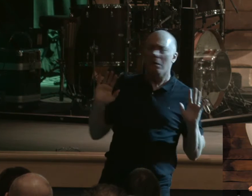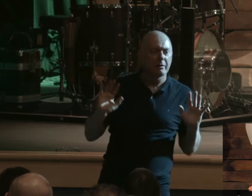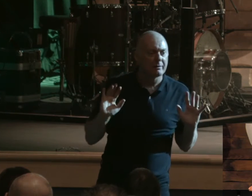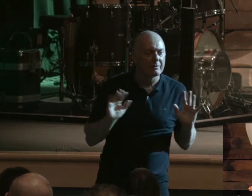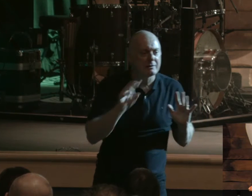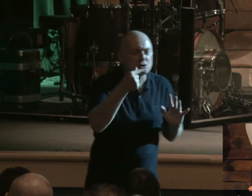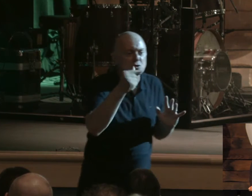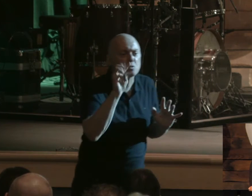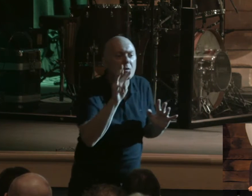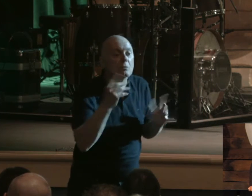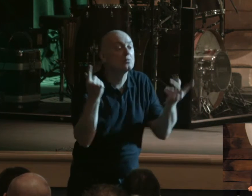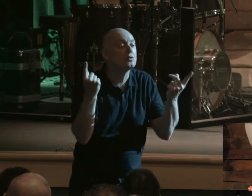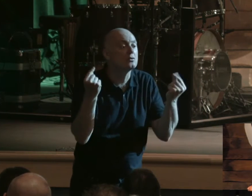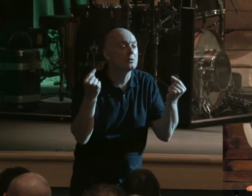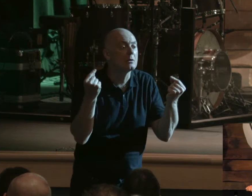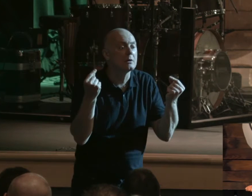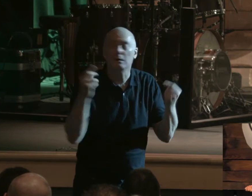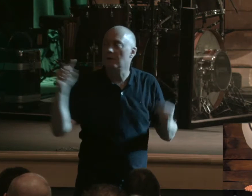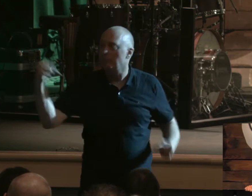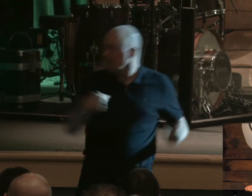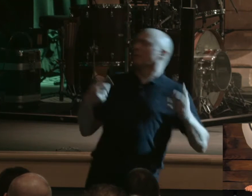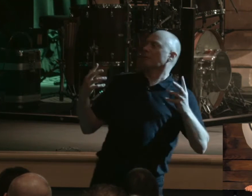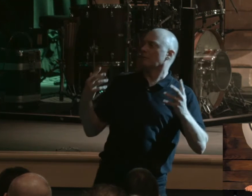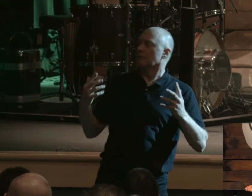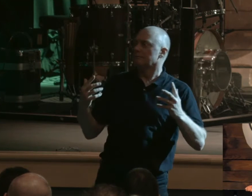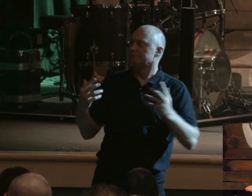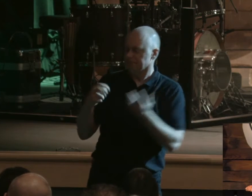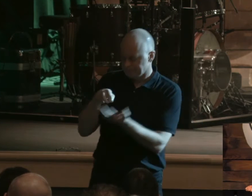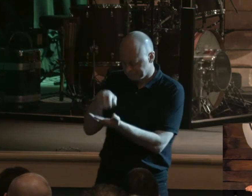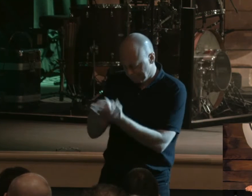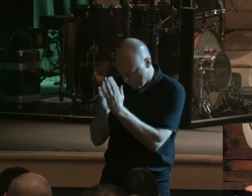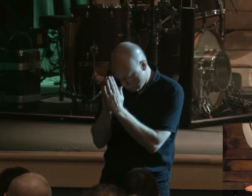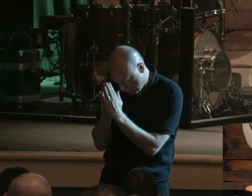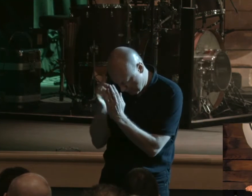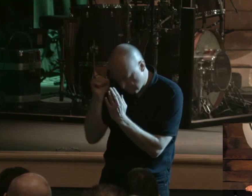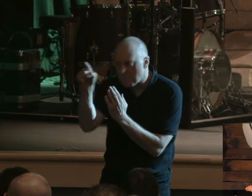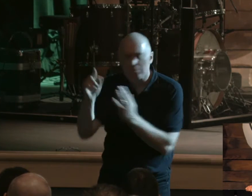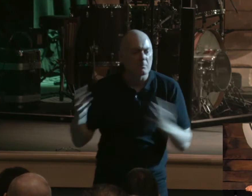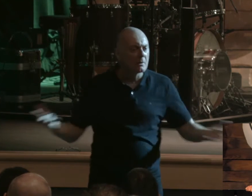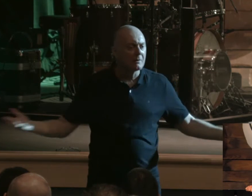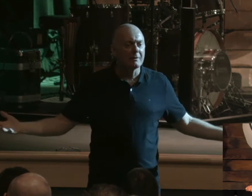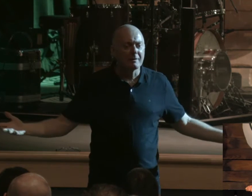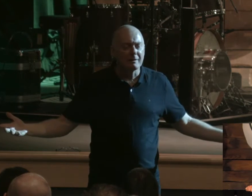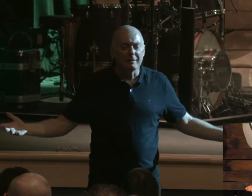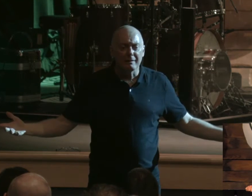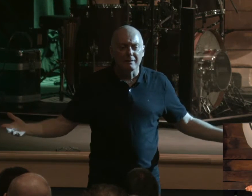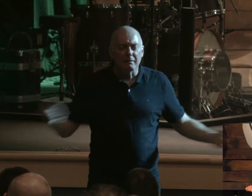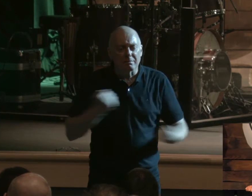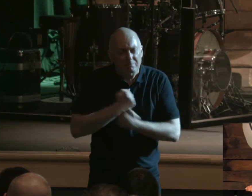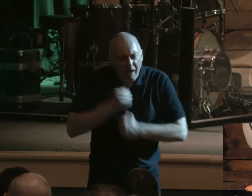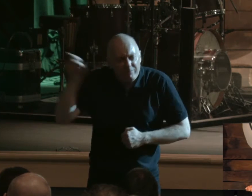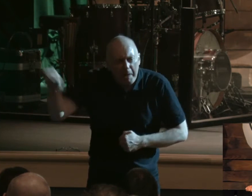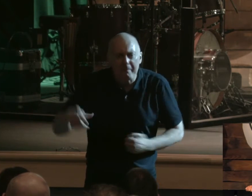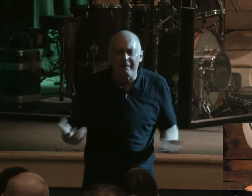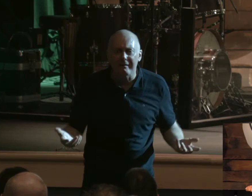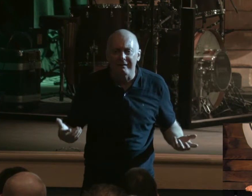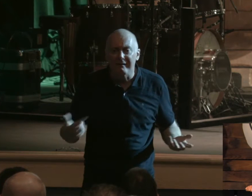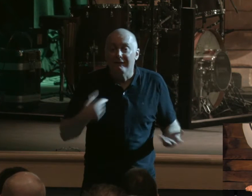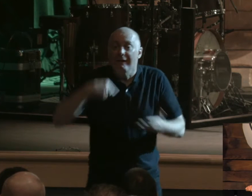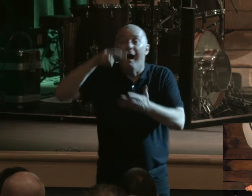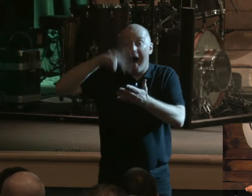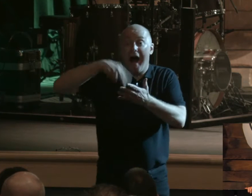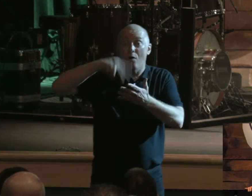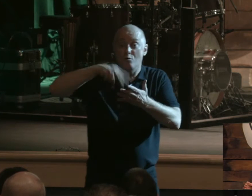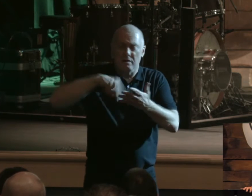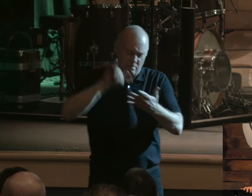Whitefield, he turned and he prayed for the person who was attacking him, to love them. So I was reading this and my